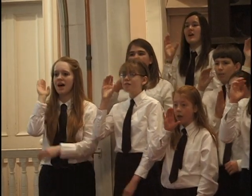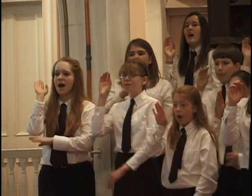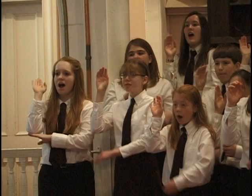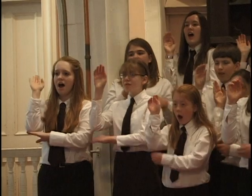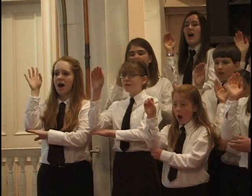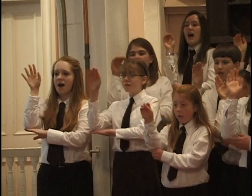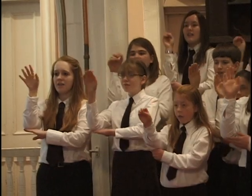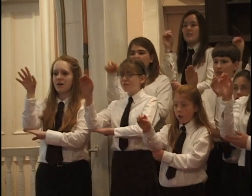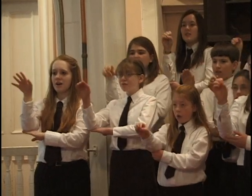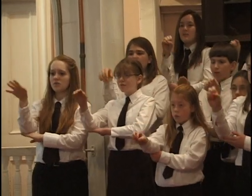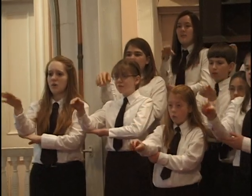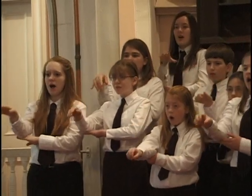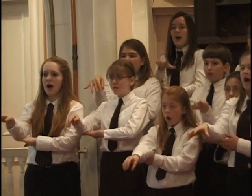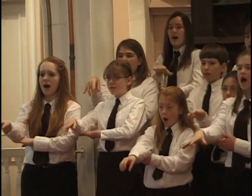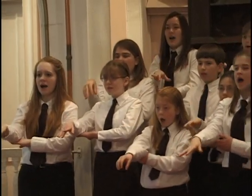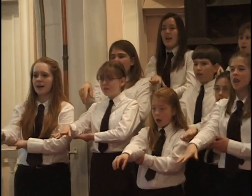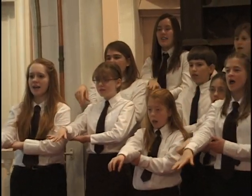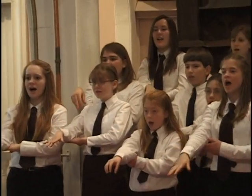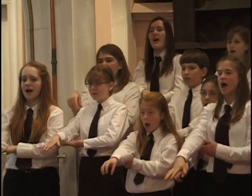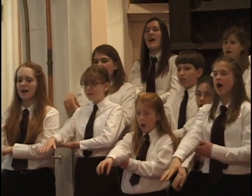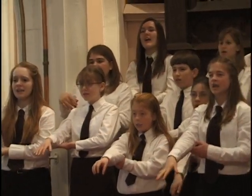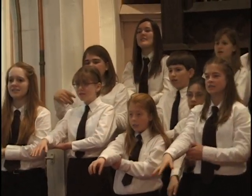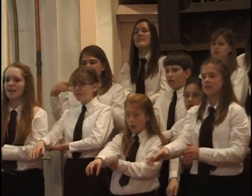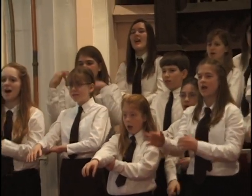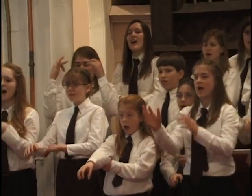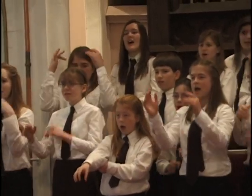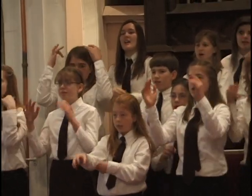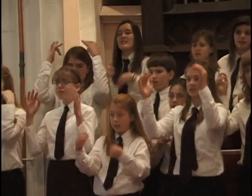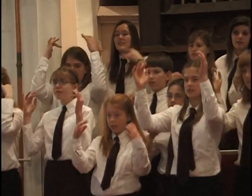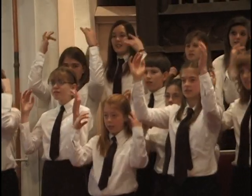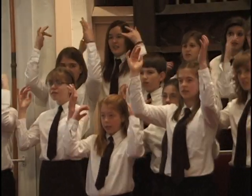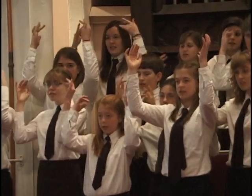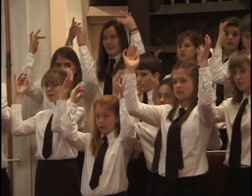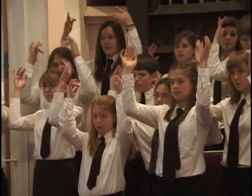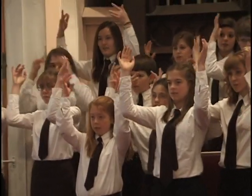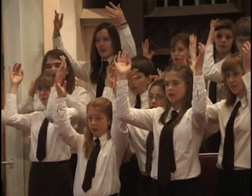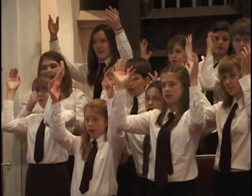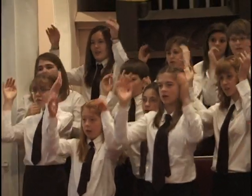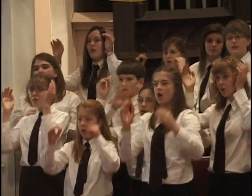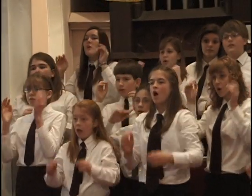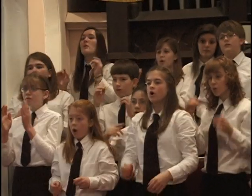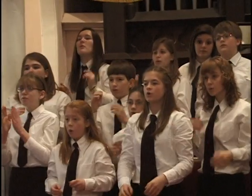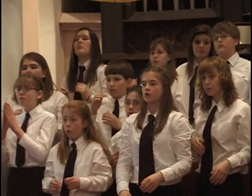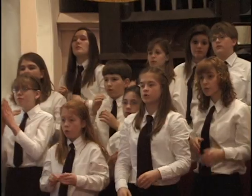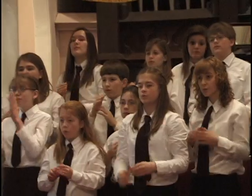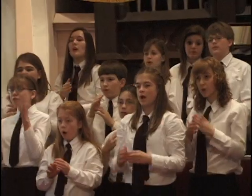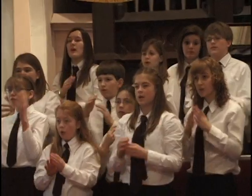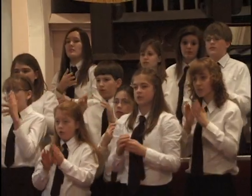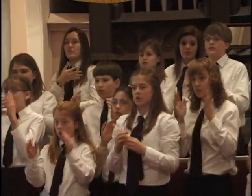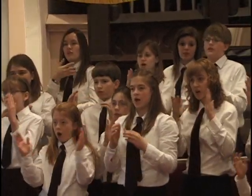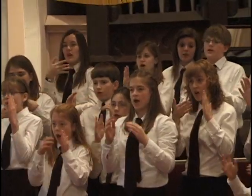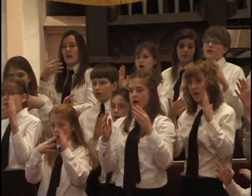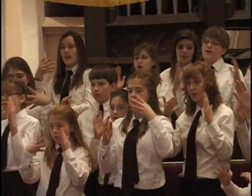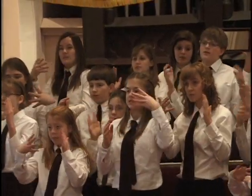at the twilight's last gleaming, Whose broad stripes